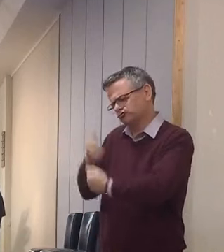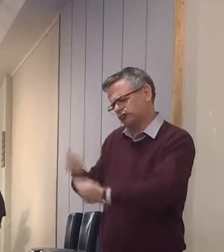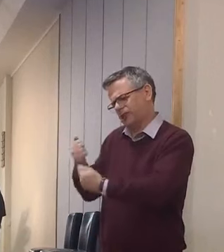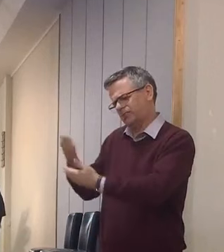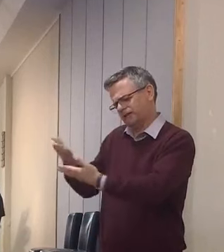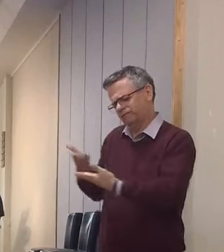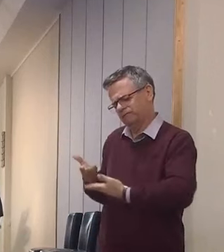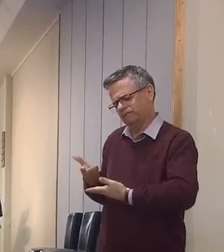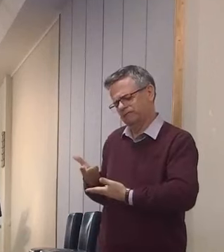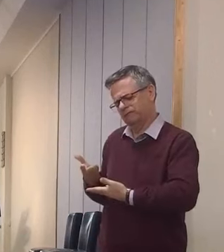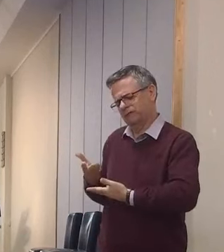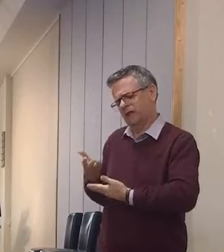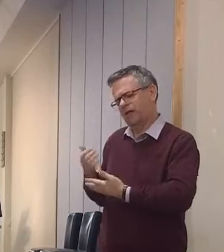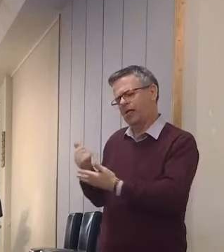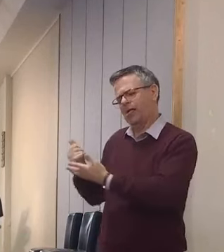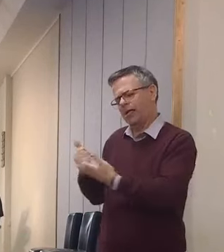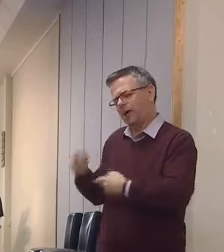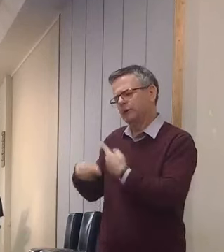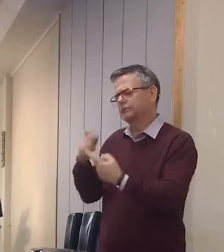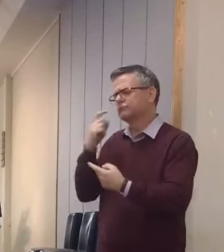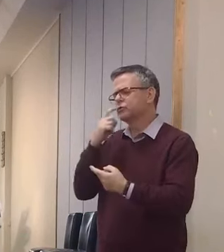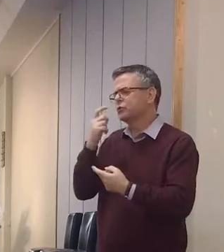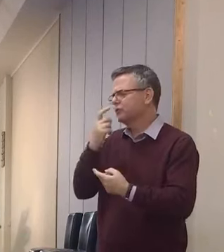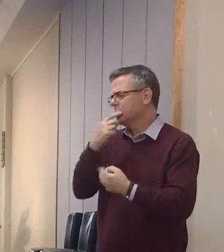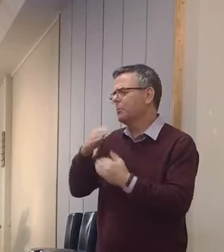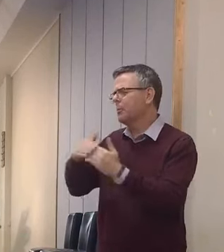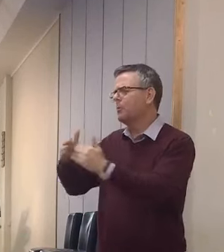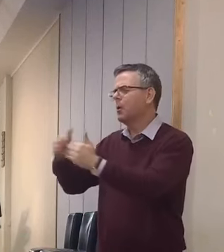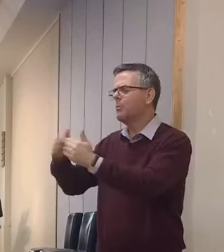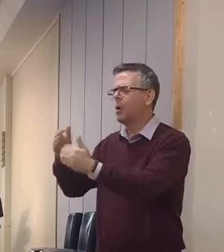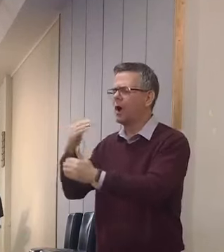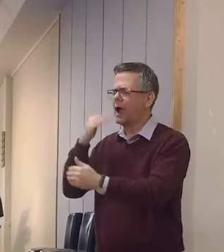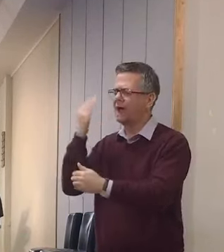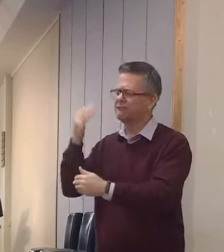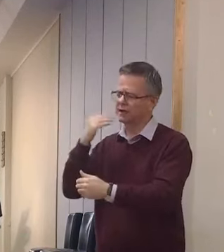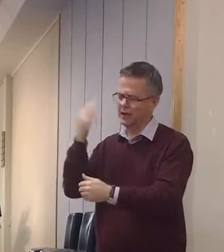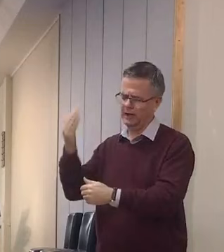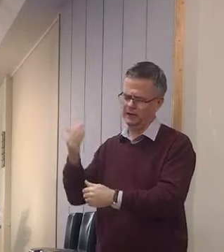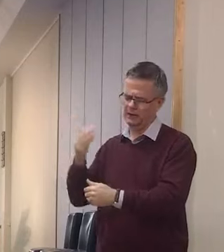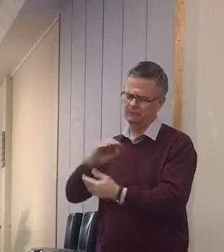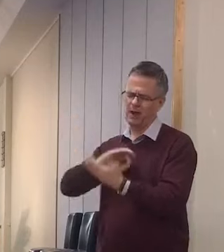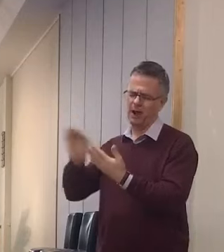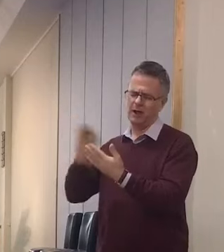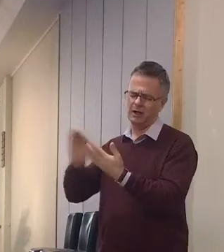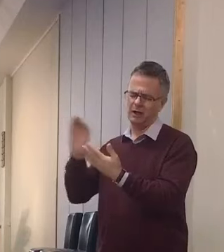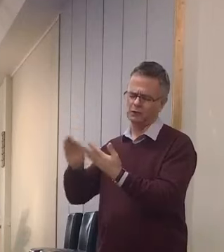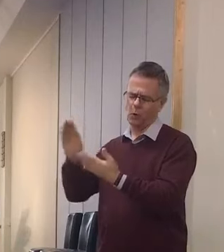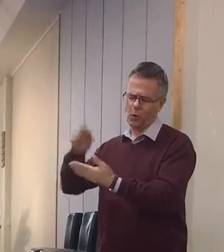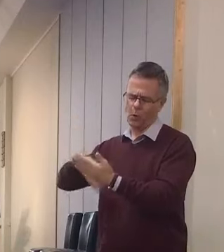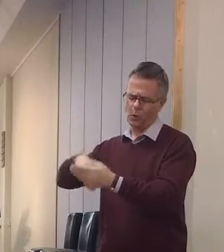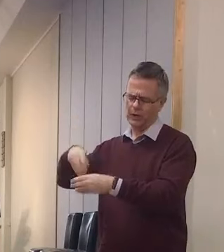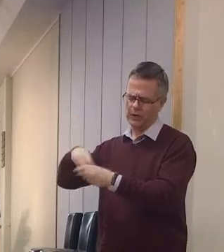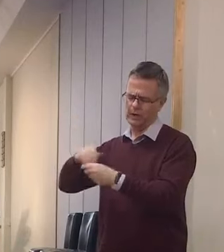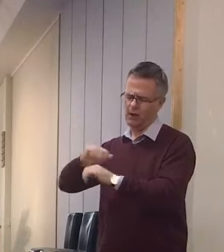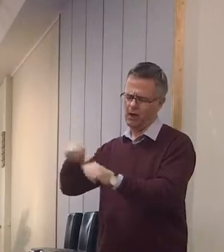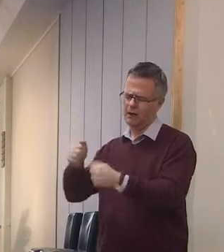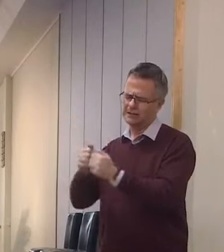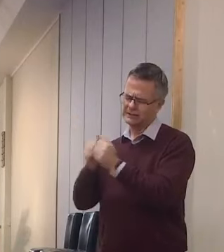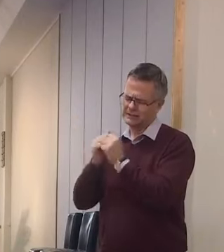thee more and more as each day goes by. We ask these things in